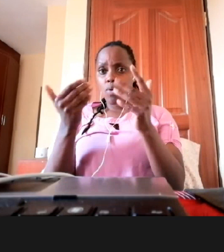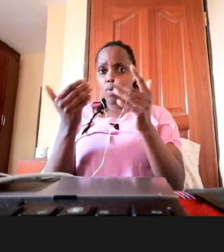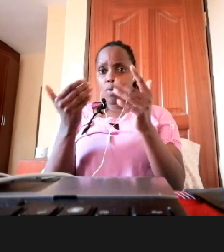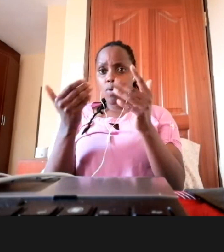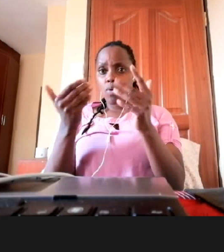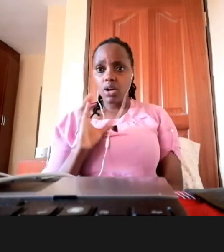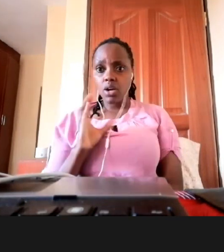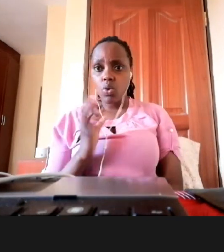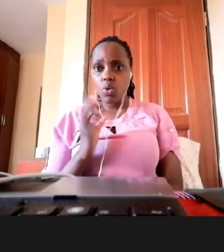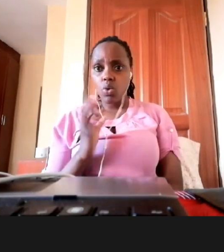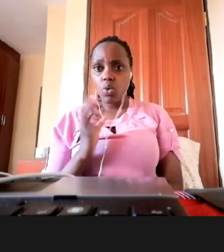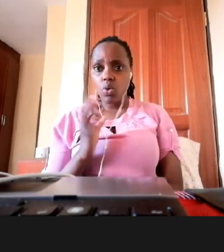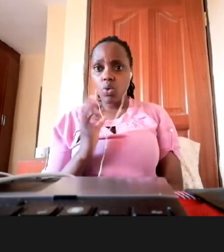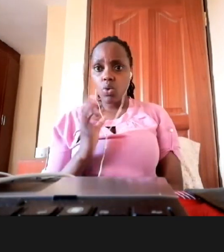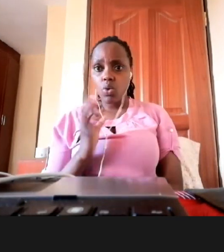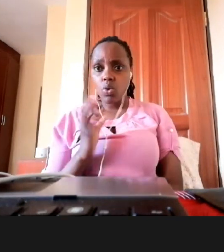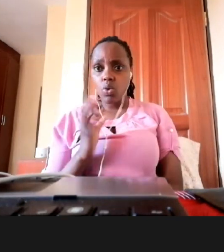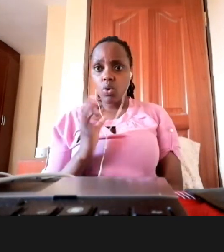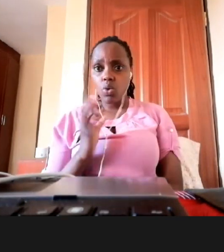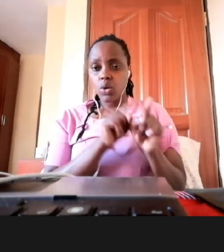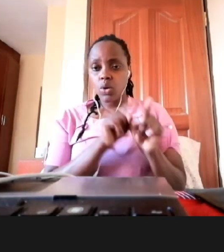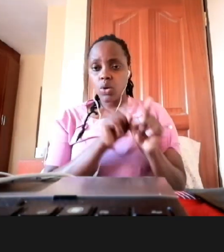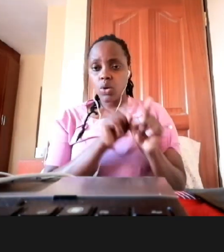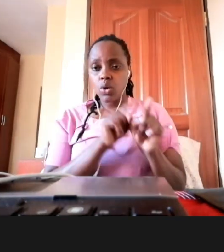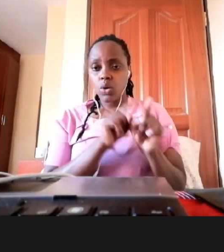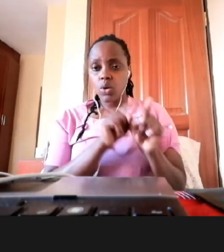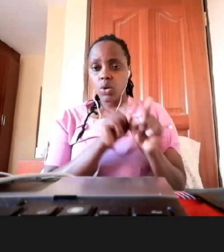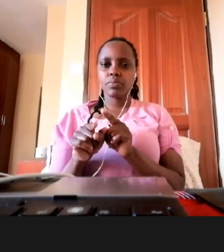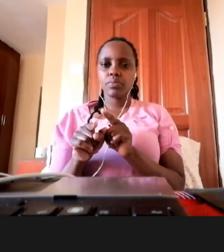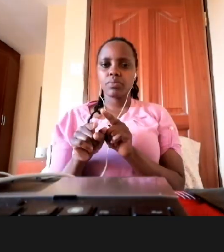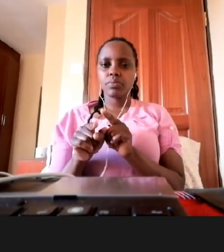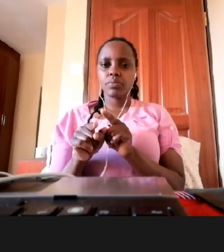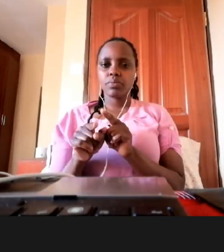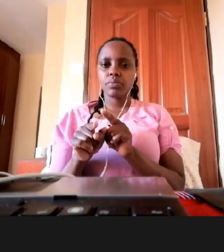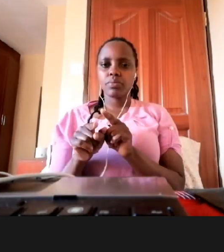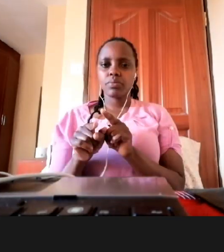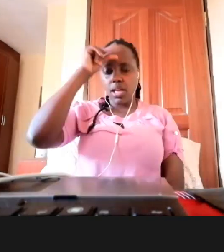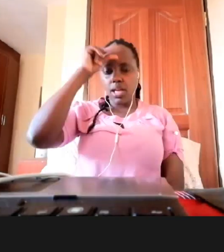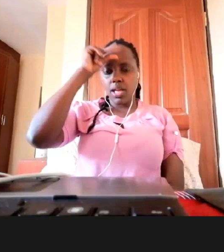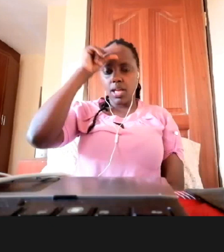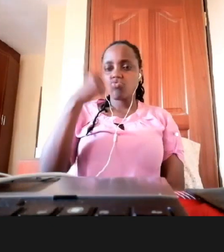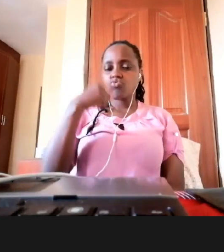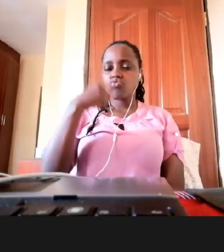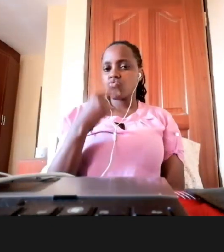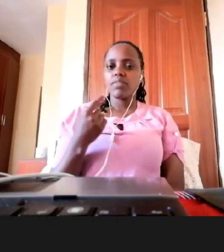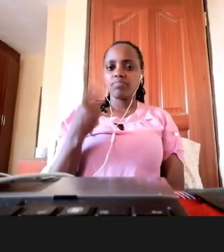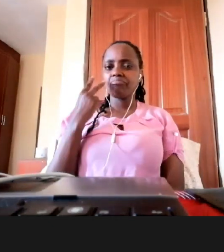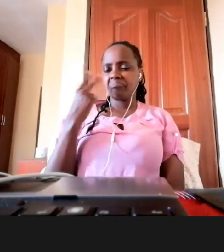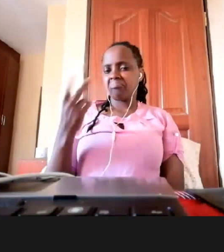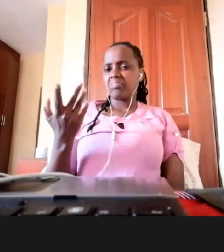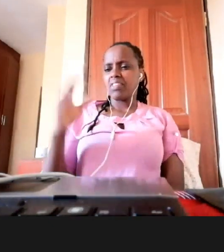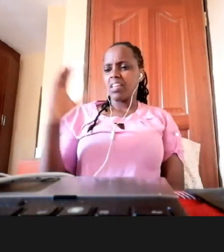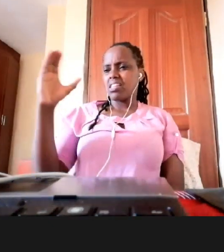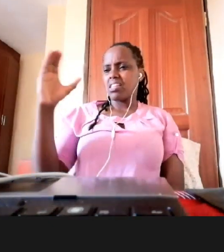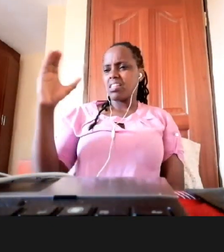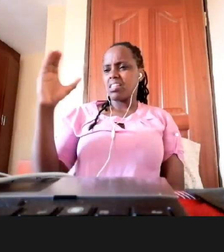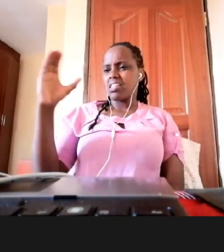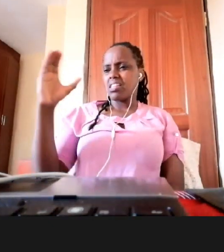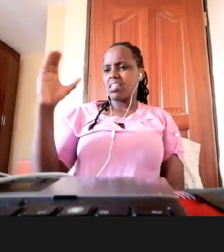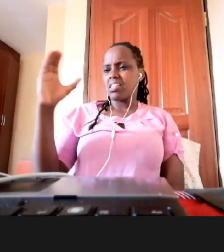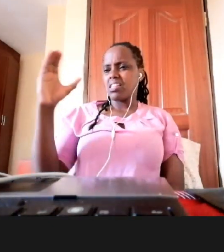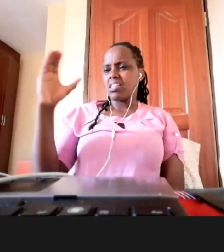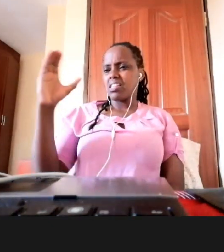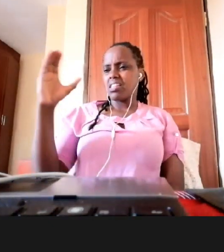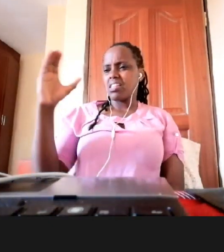Committee, and the government who considers the civil society as a threat and not